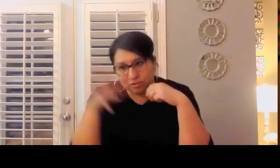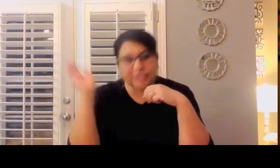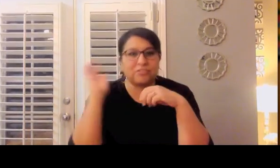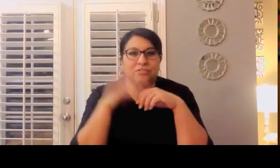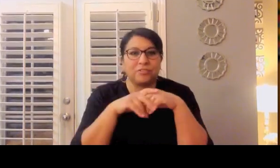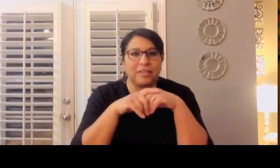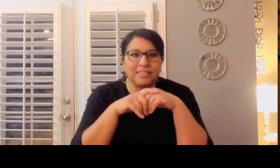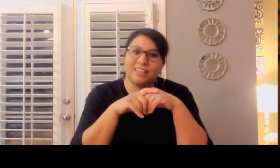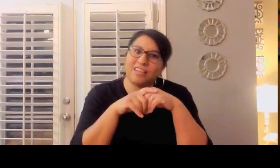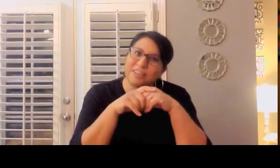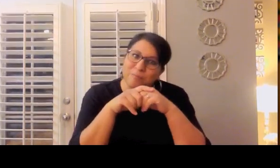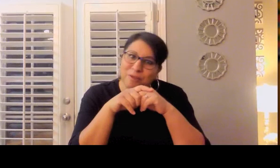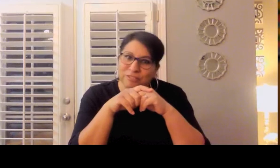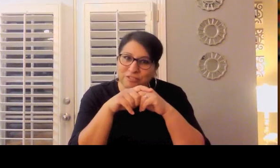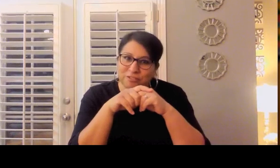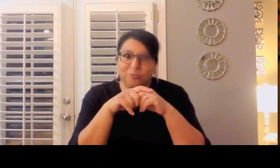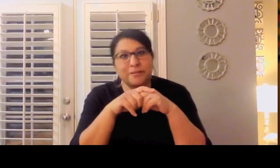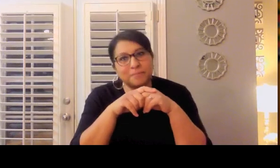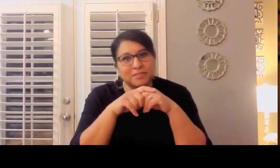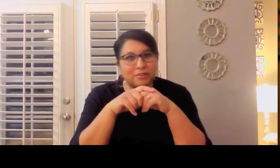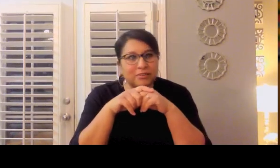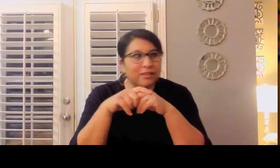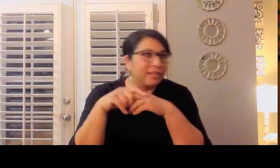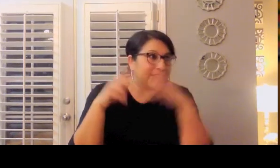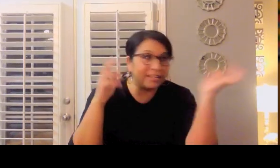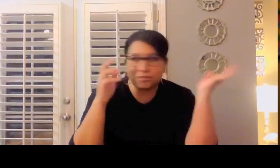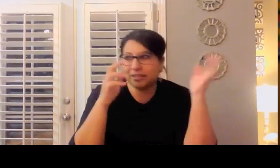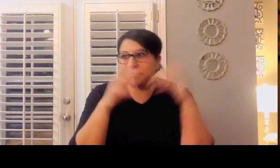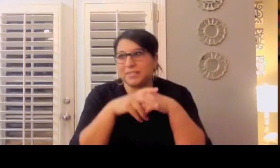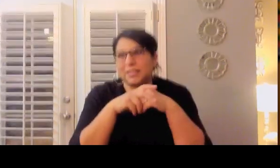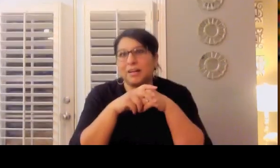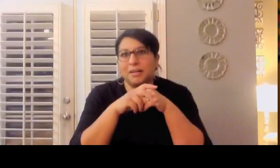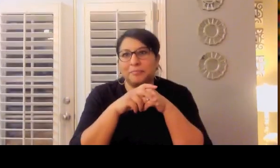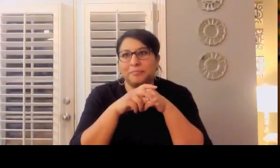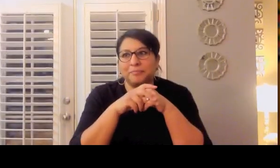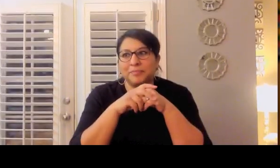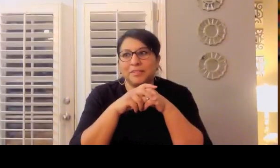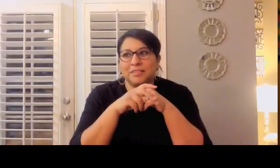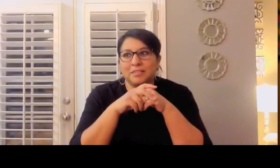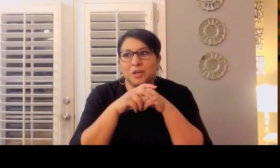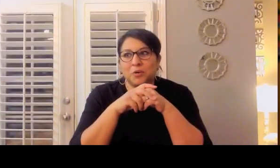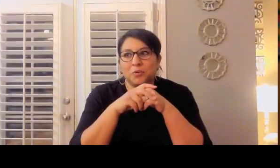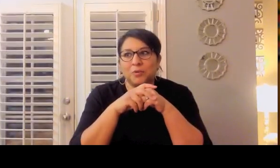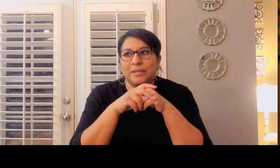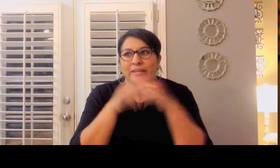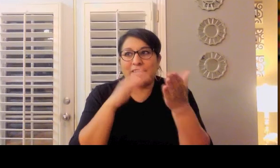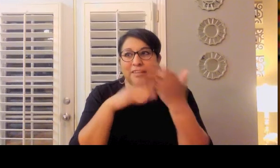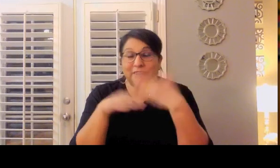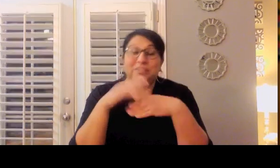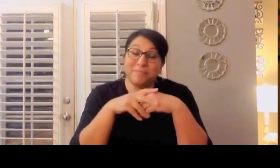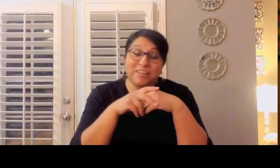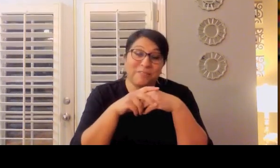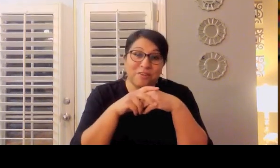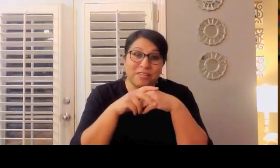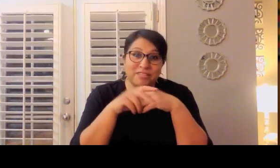we do like to take a lot of impromptu trips or day trips. And so if